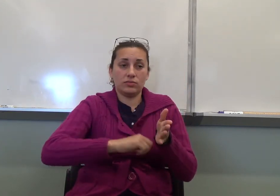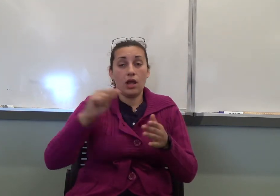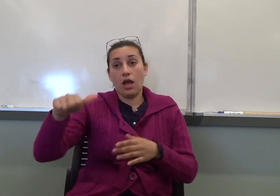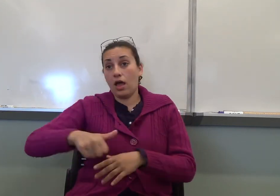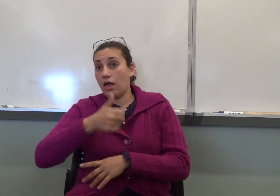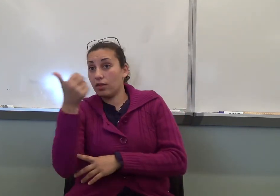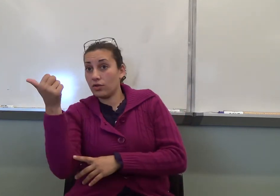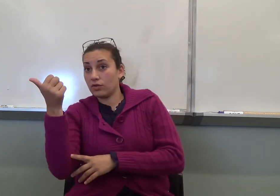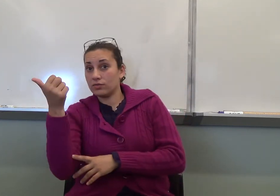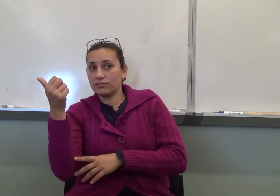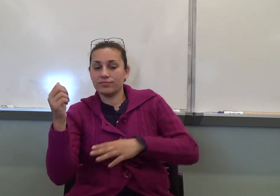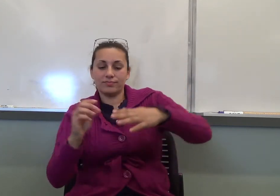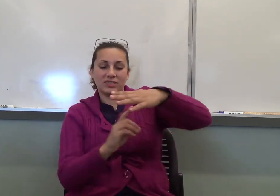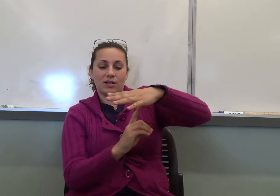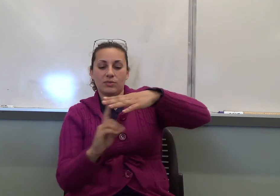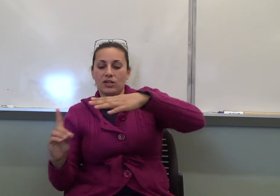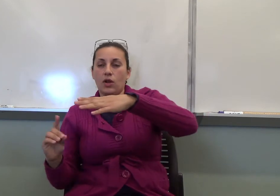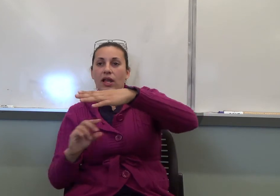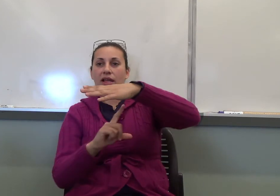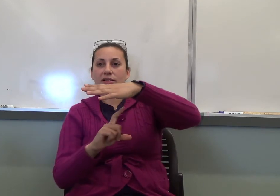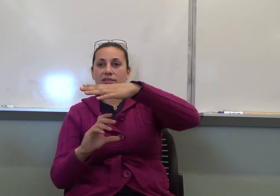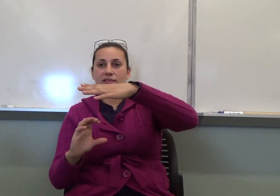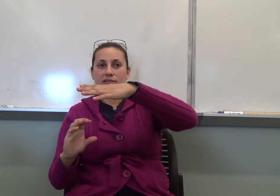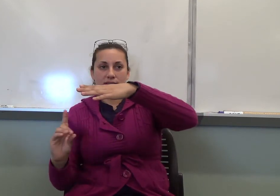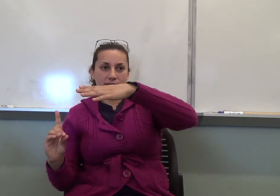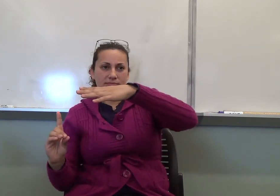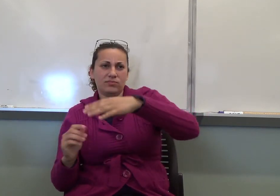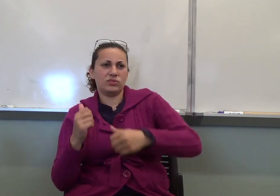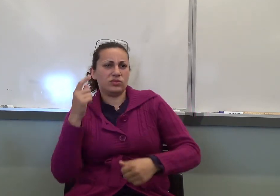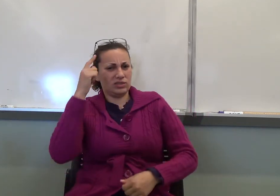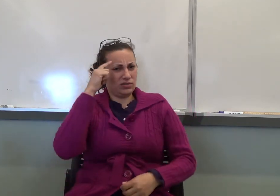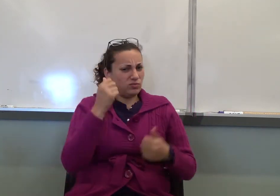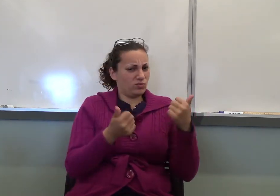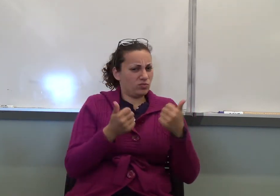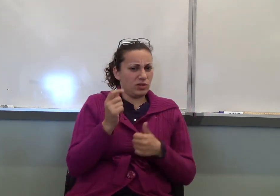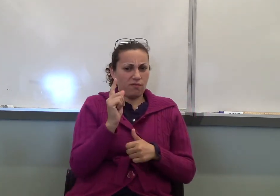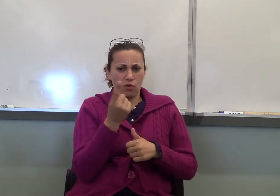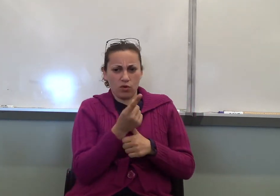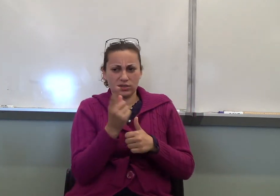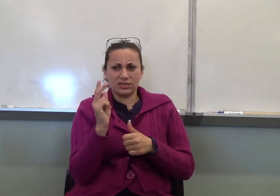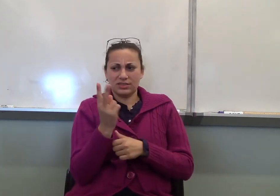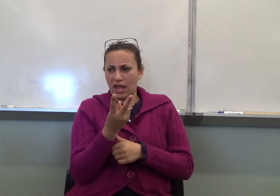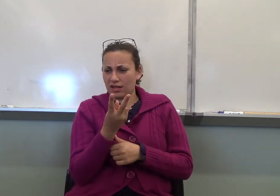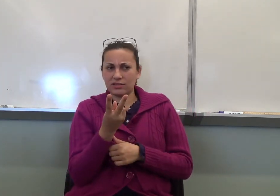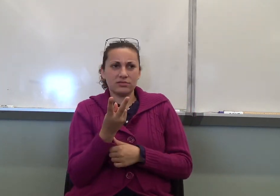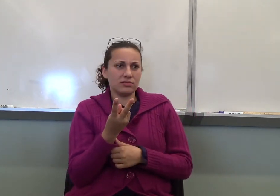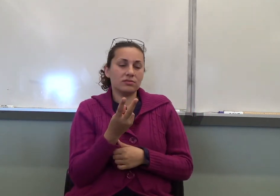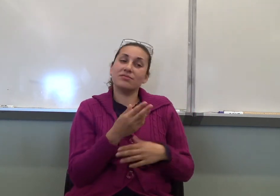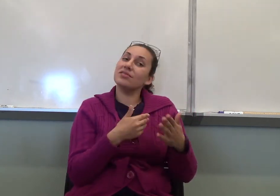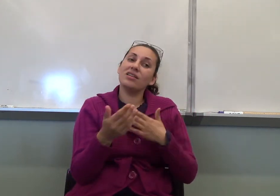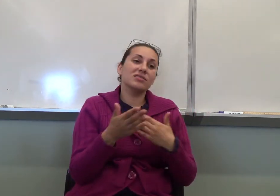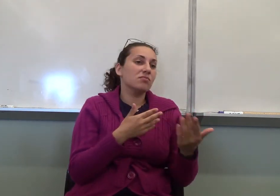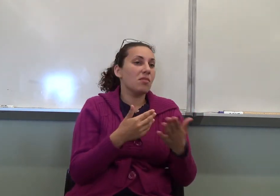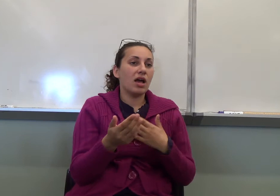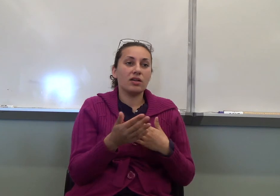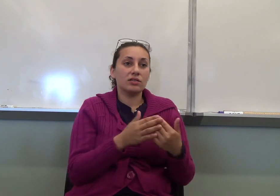problem. And you say, well, which should I do first, which should I do second? Actually, it doesn't matter. You can do either one first or